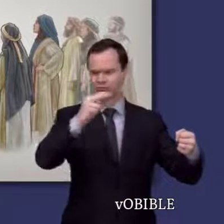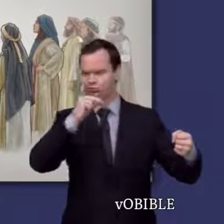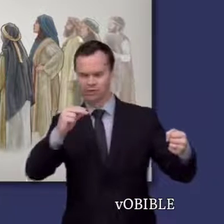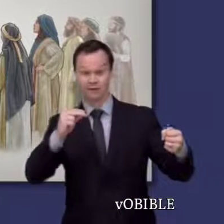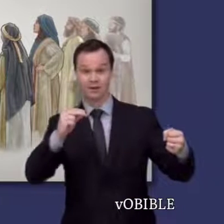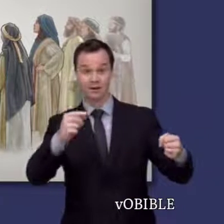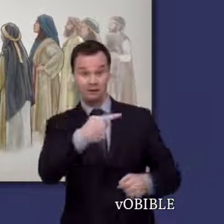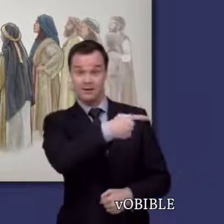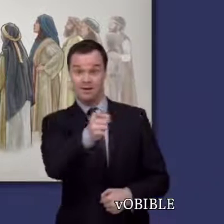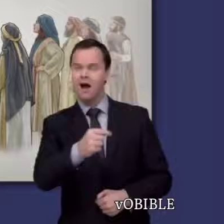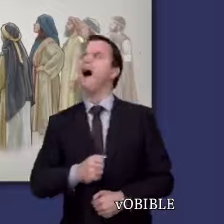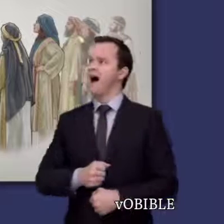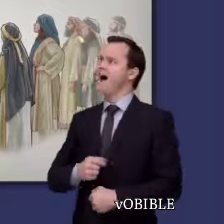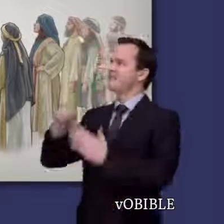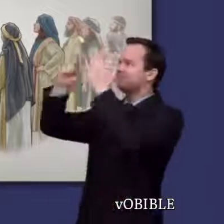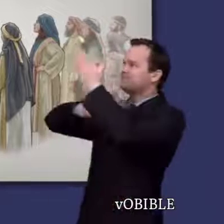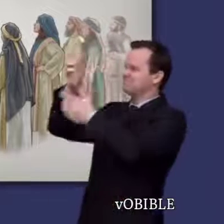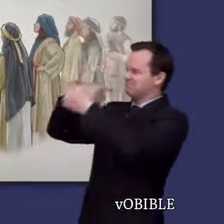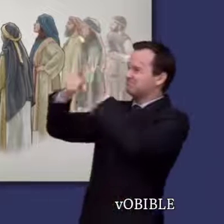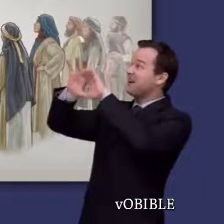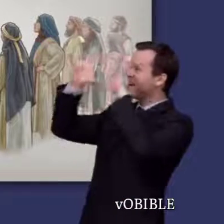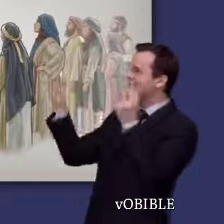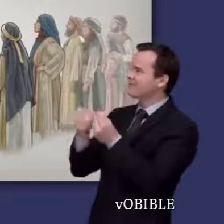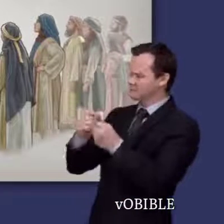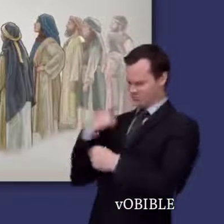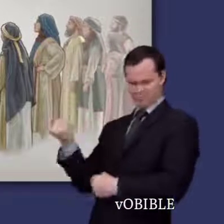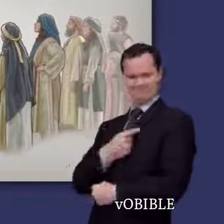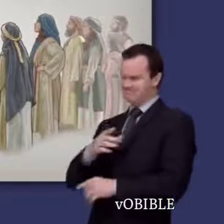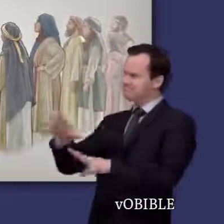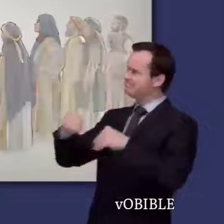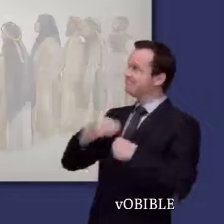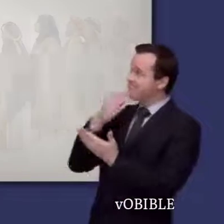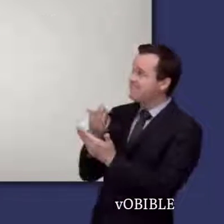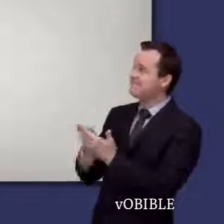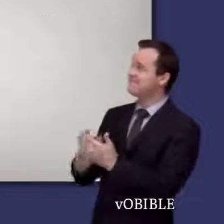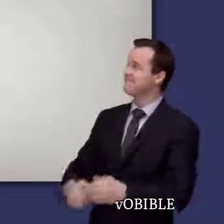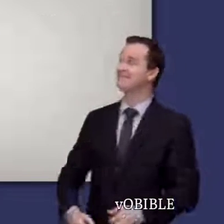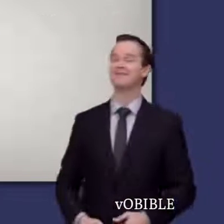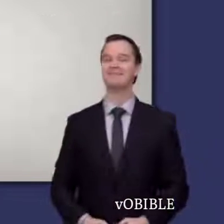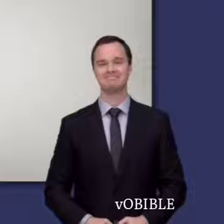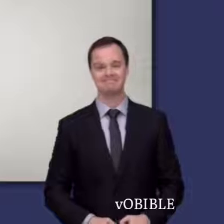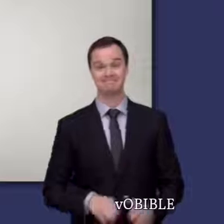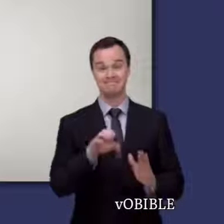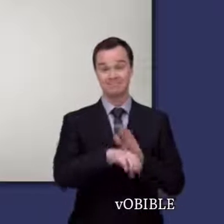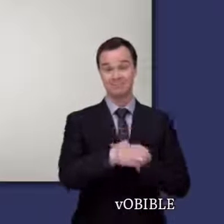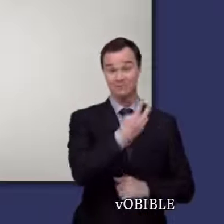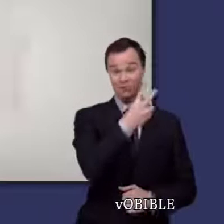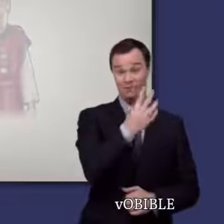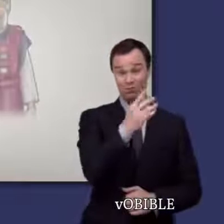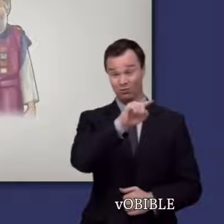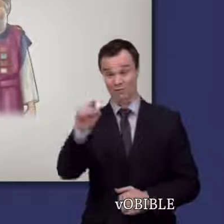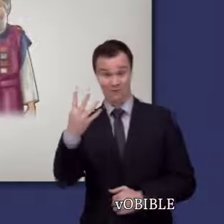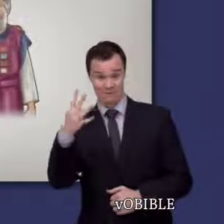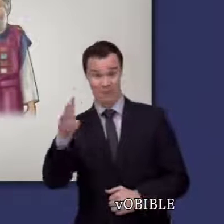people. They respond, "All that Jehovah has spoken, we are willing to do." Chapters 25 to 40